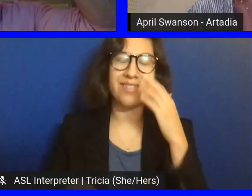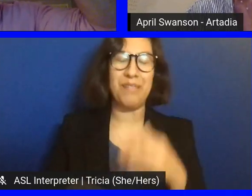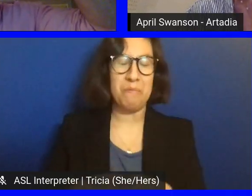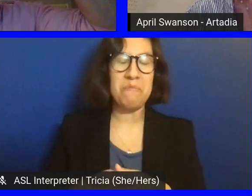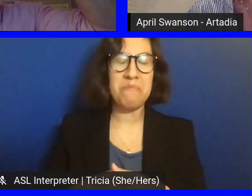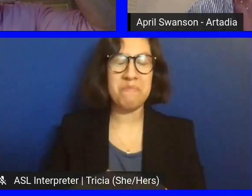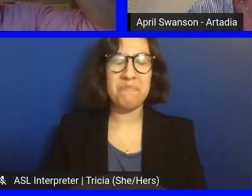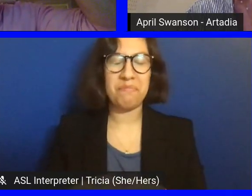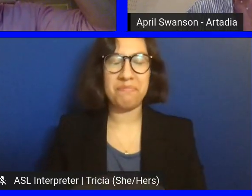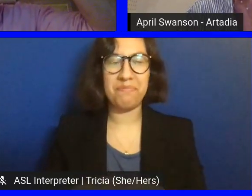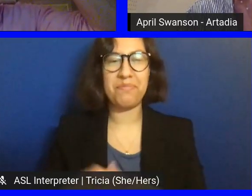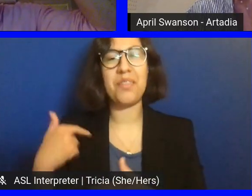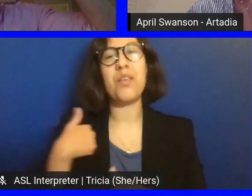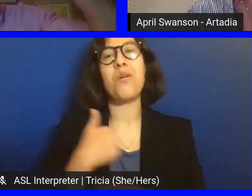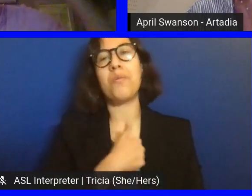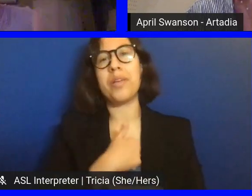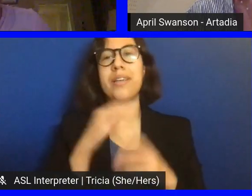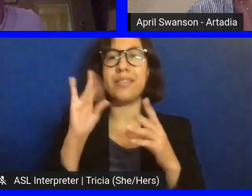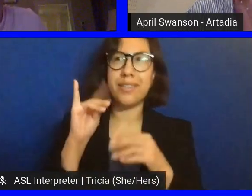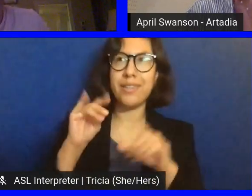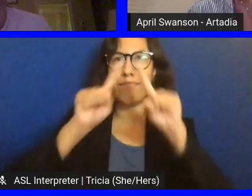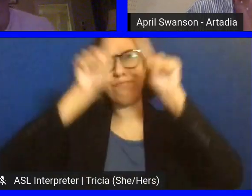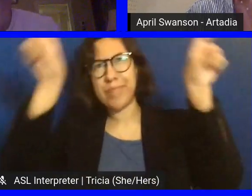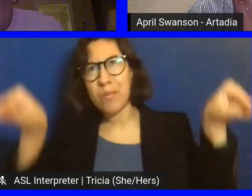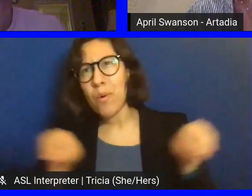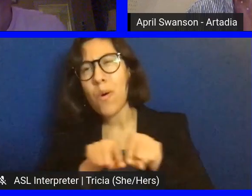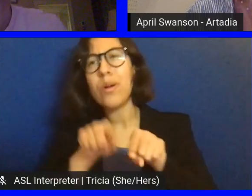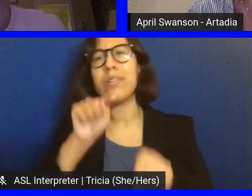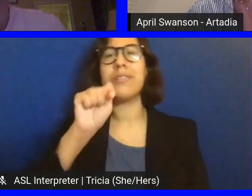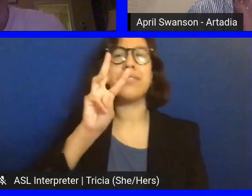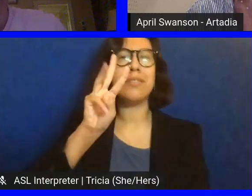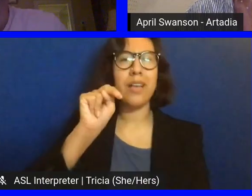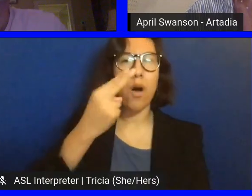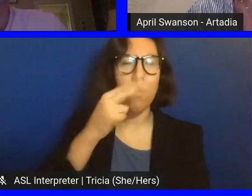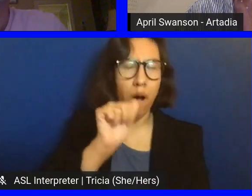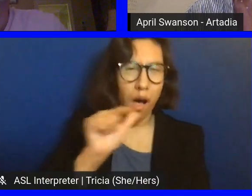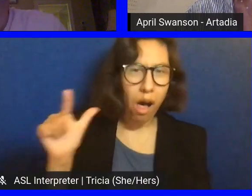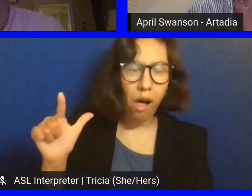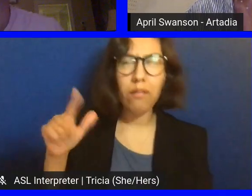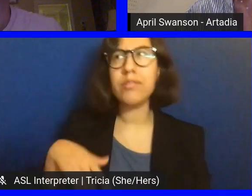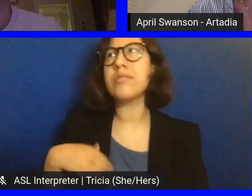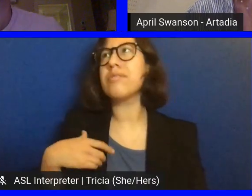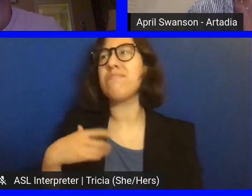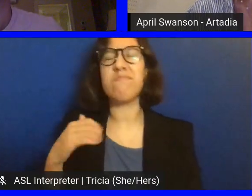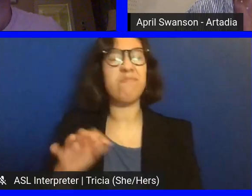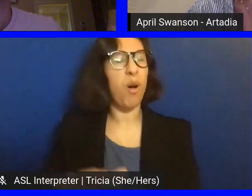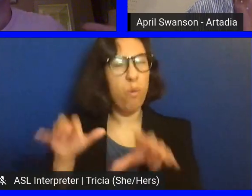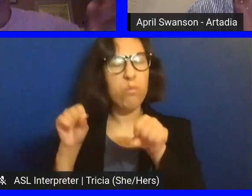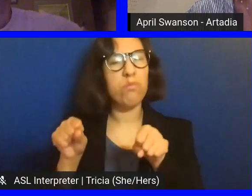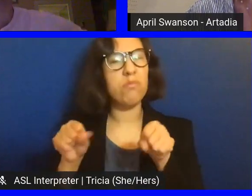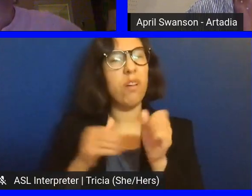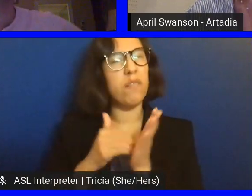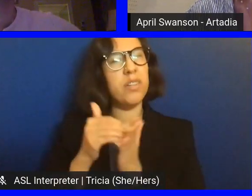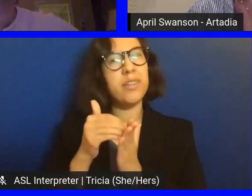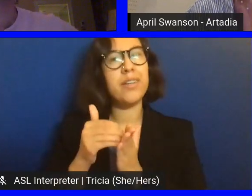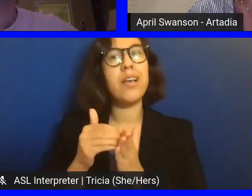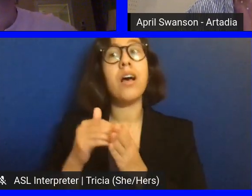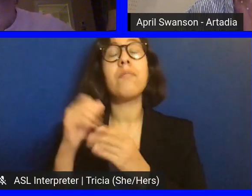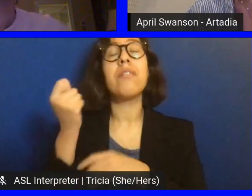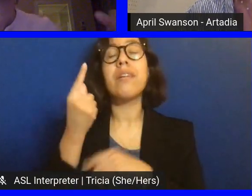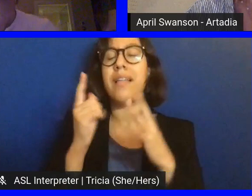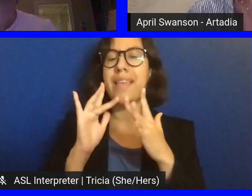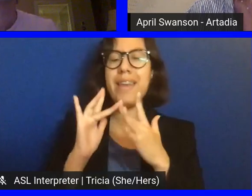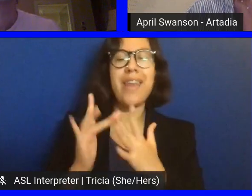And we did activations and billboards and town halls and stuff like that. But the network was very